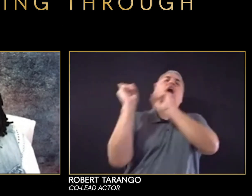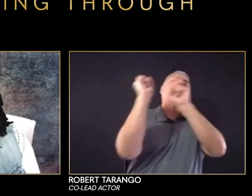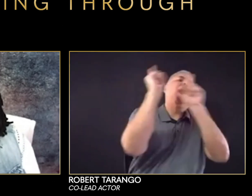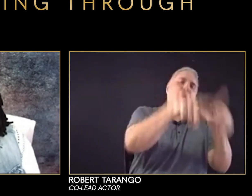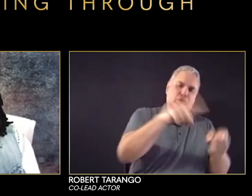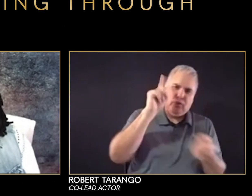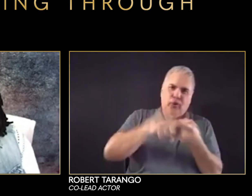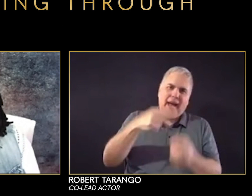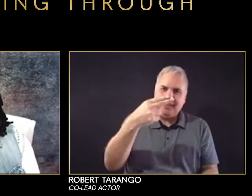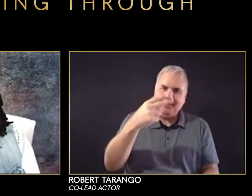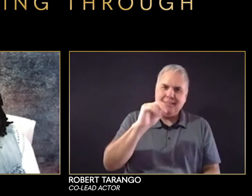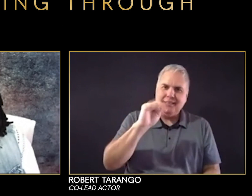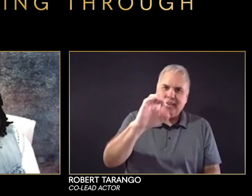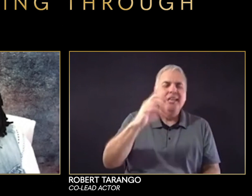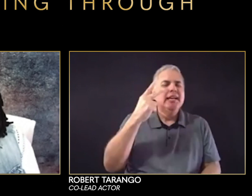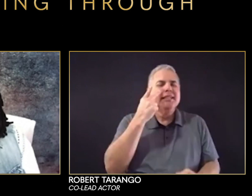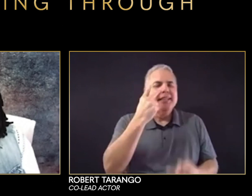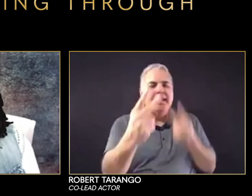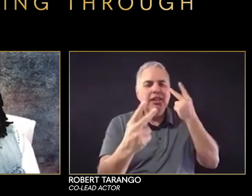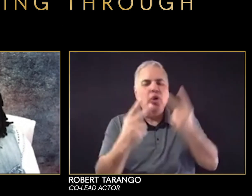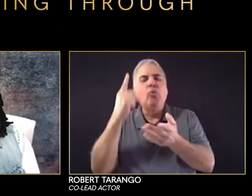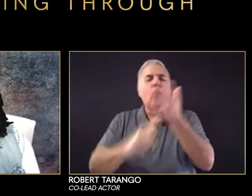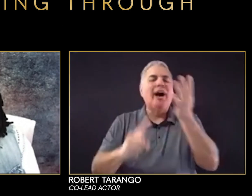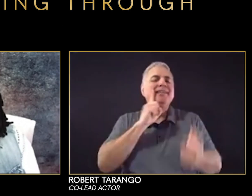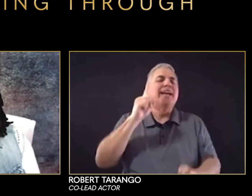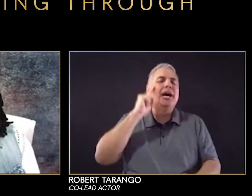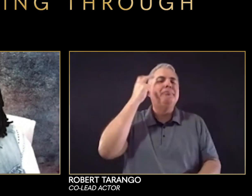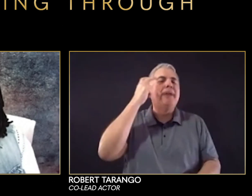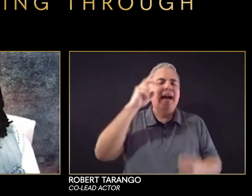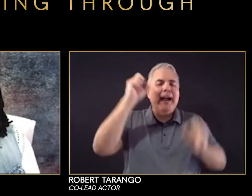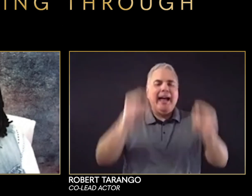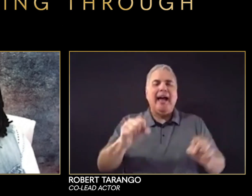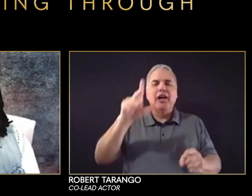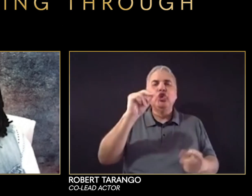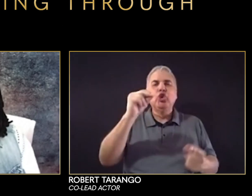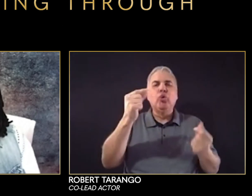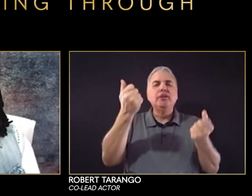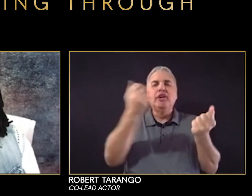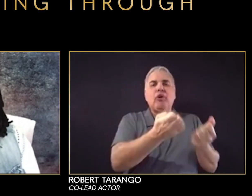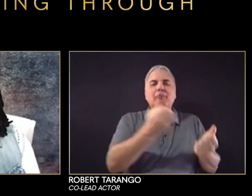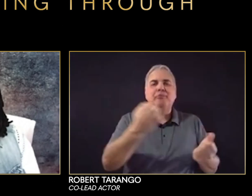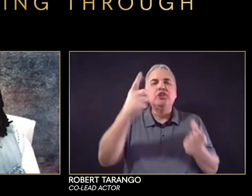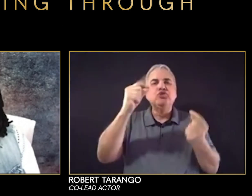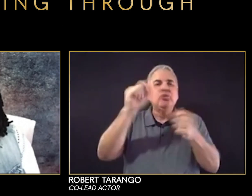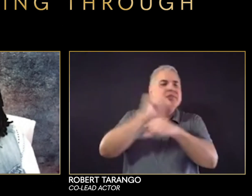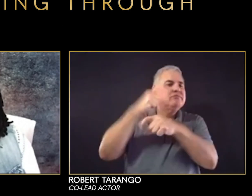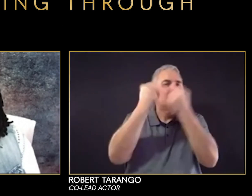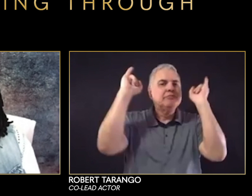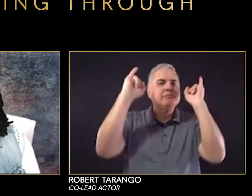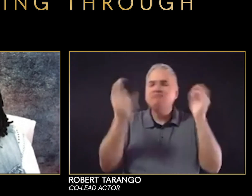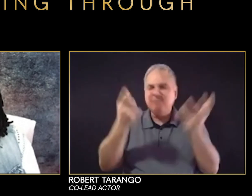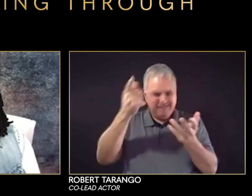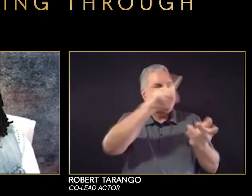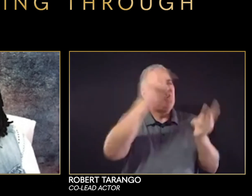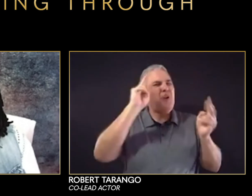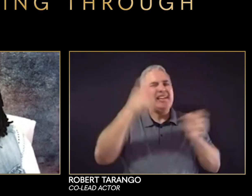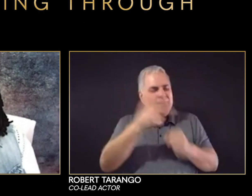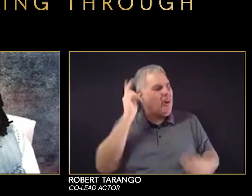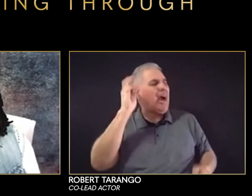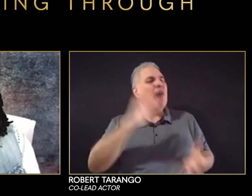listen, and I would suggest that you actually go to Helen Keller National Center and take a